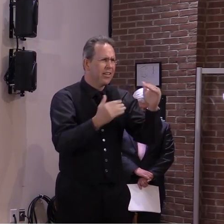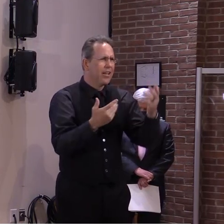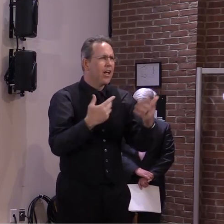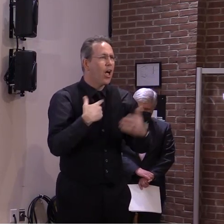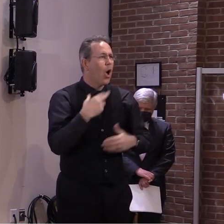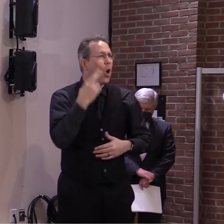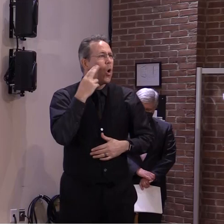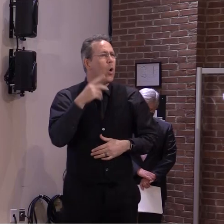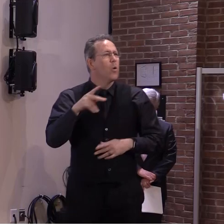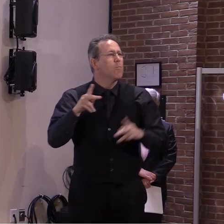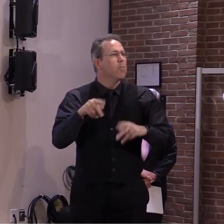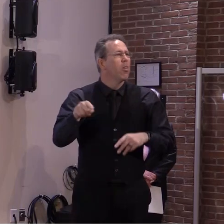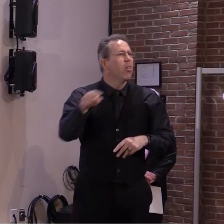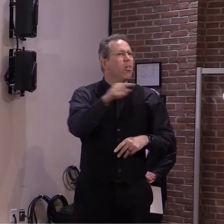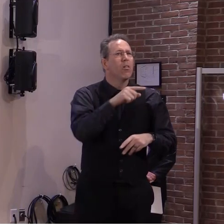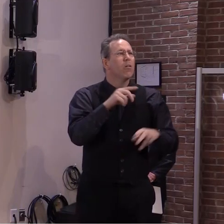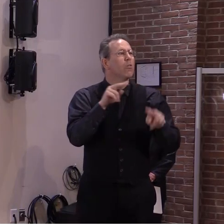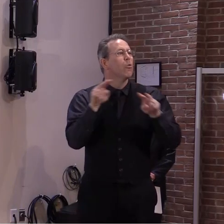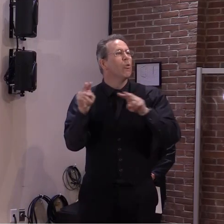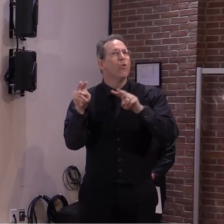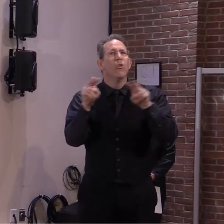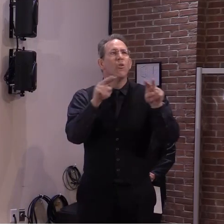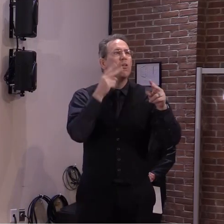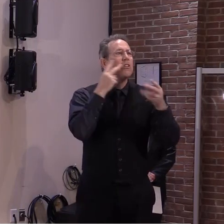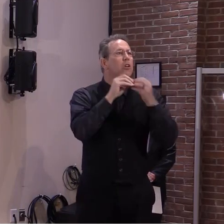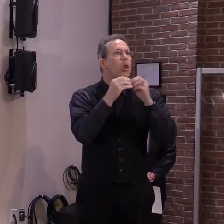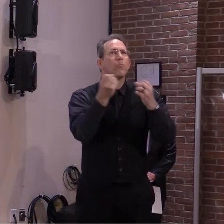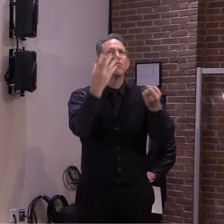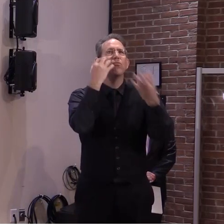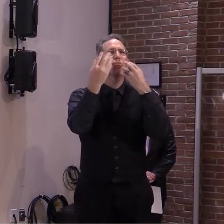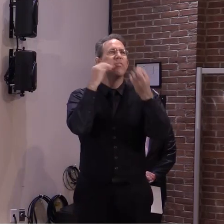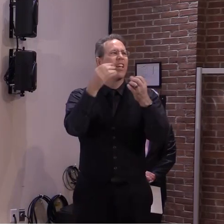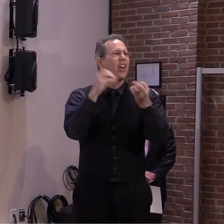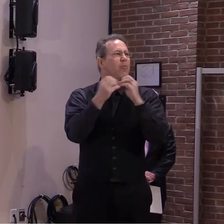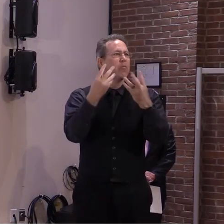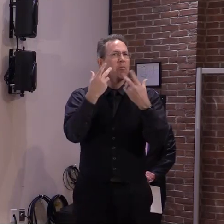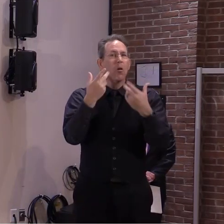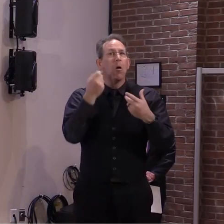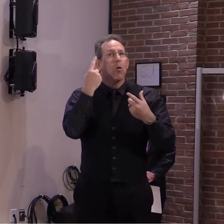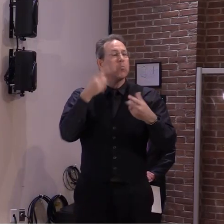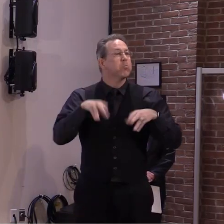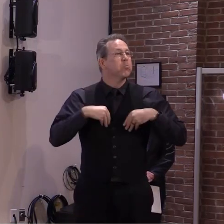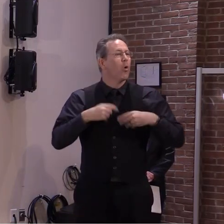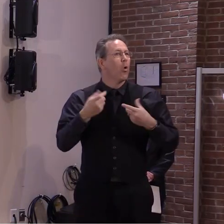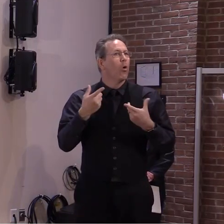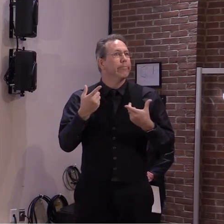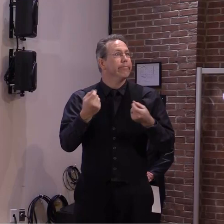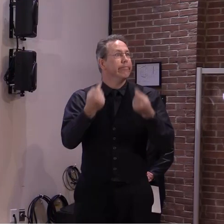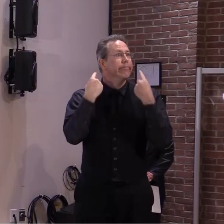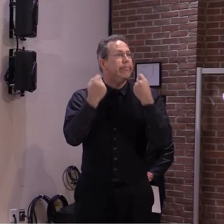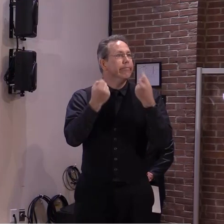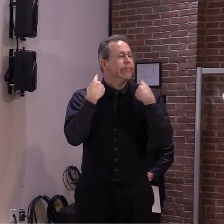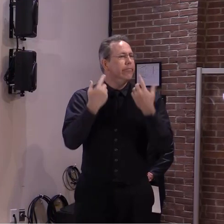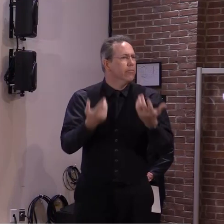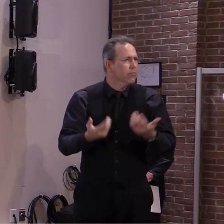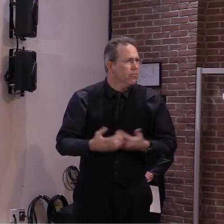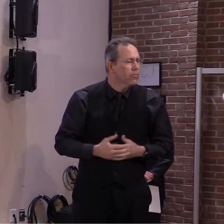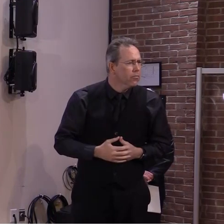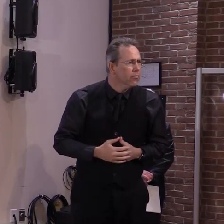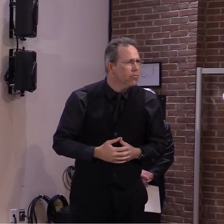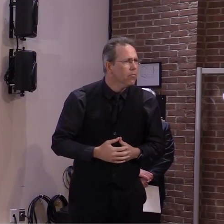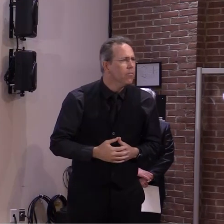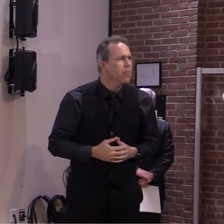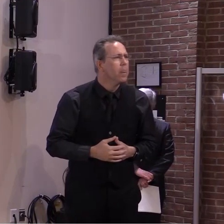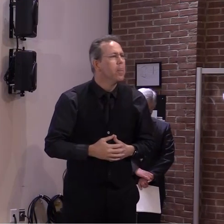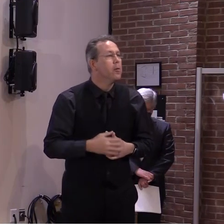way through the multi-pages of notes on the website to be able to see that once you get to 95%, it may actually be more than